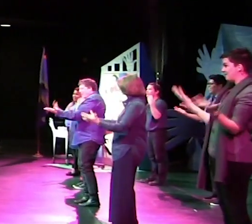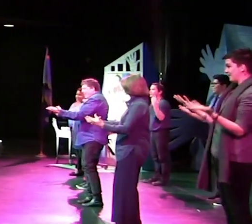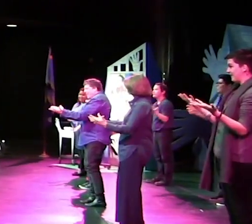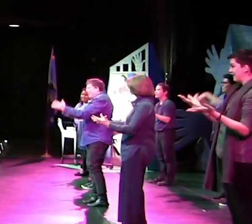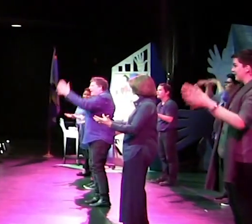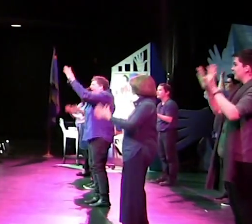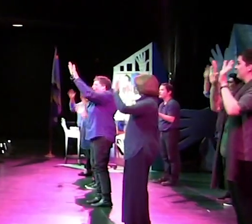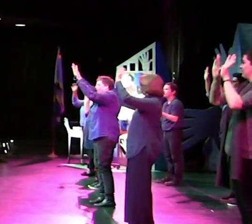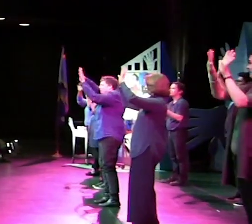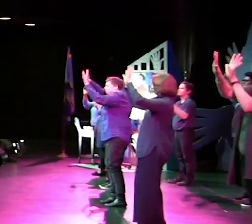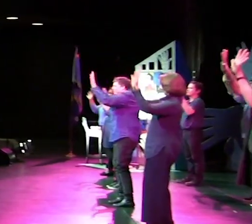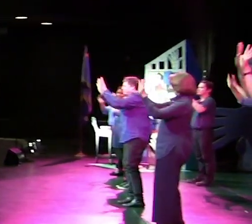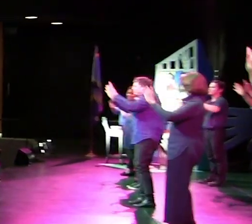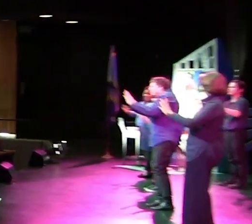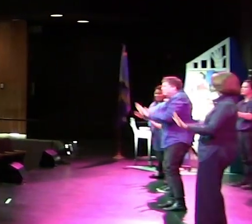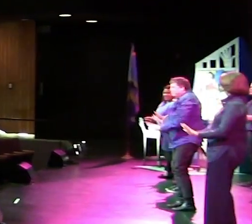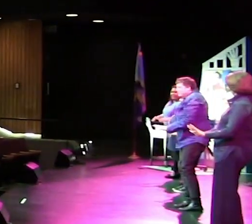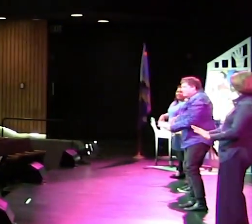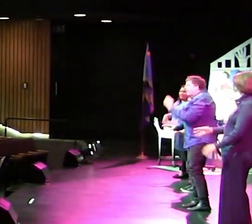What are hands? Snow falling,